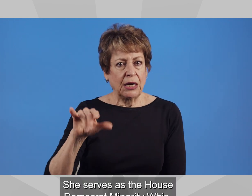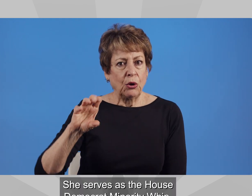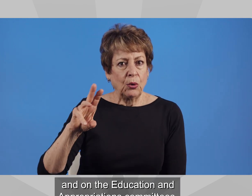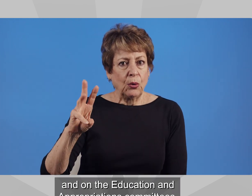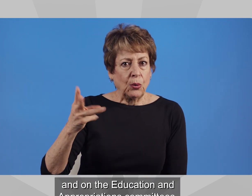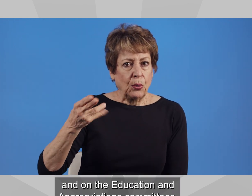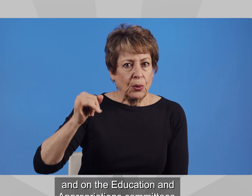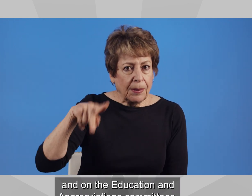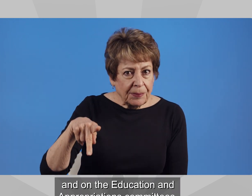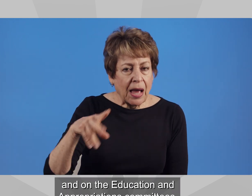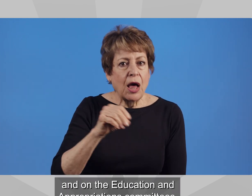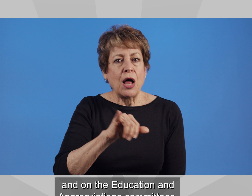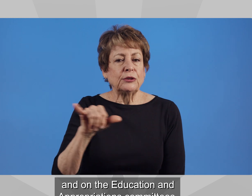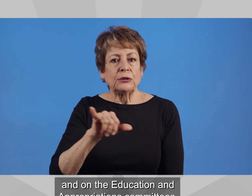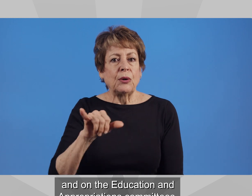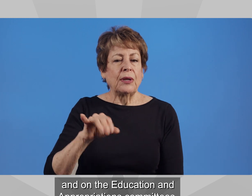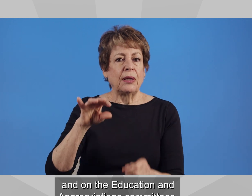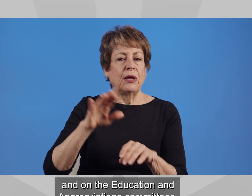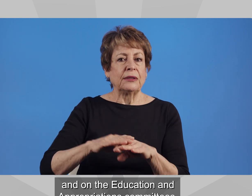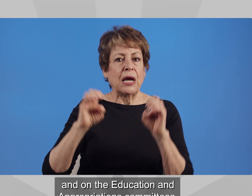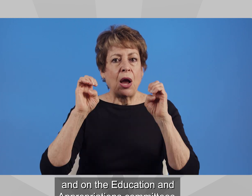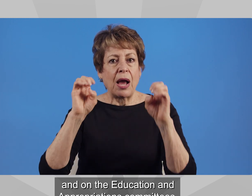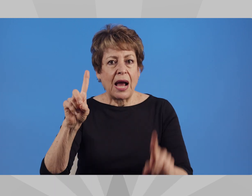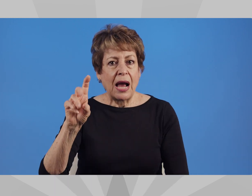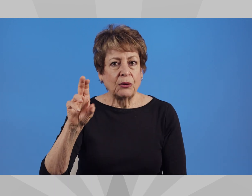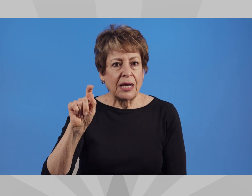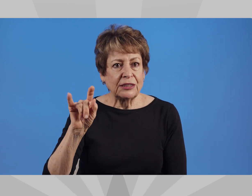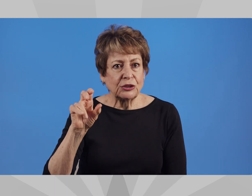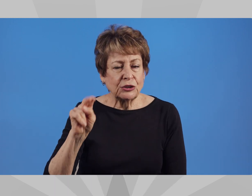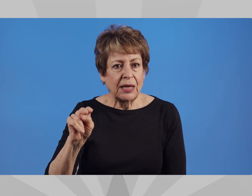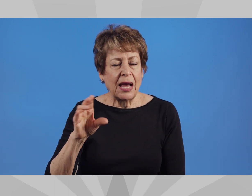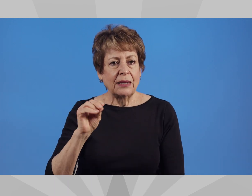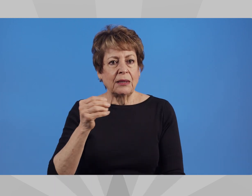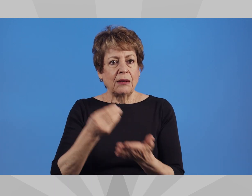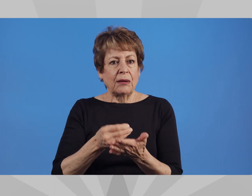Whip and on the Education and Appropriation Committees.